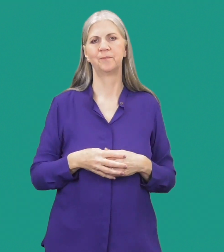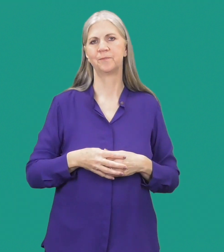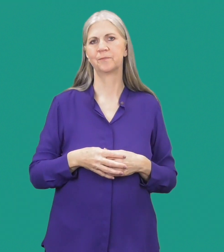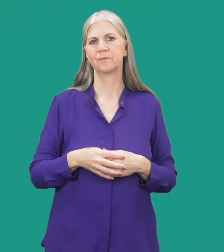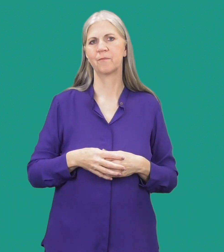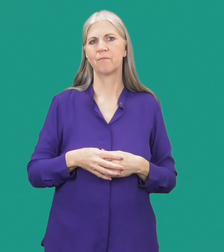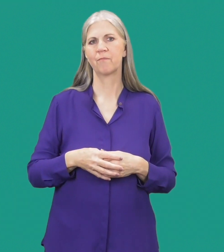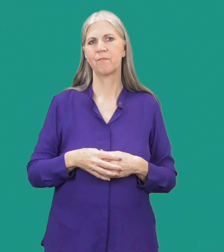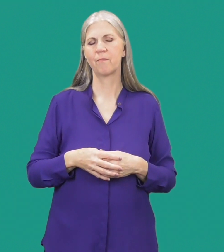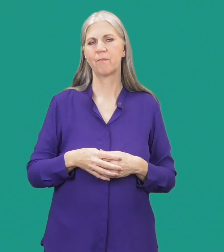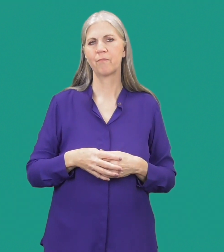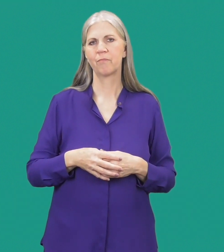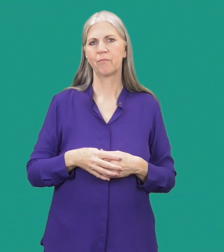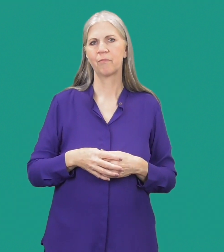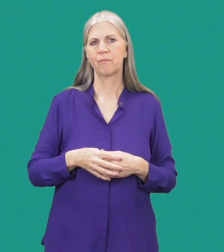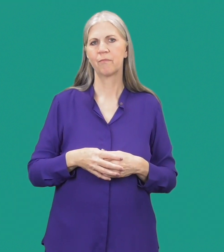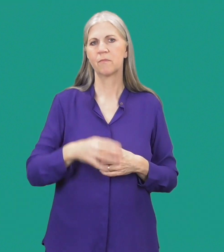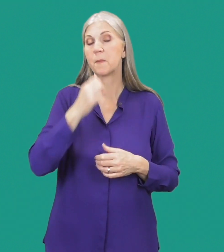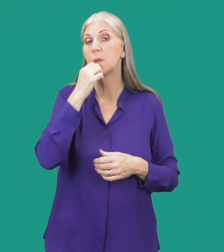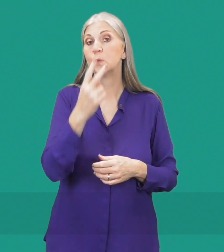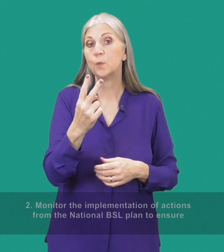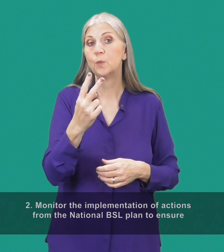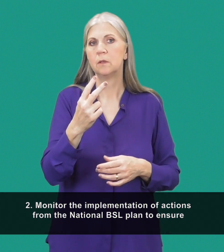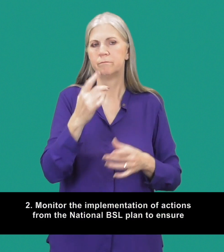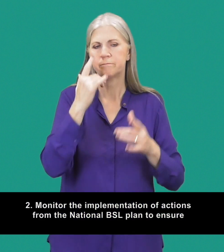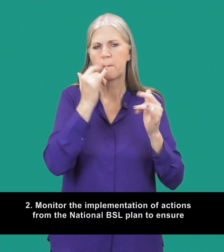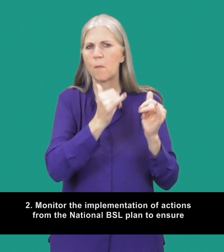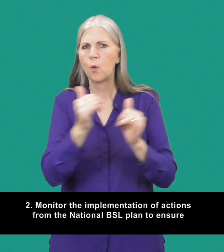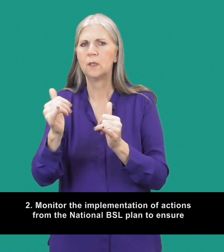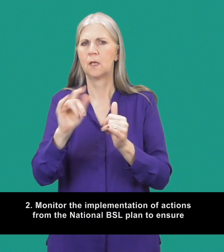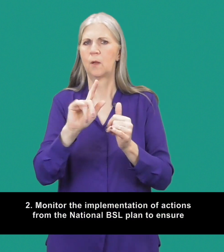Number 2. Monitor the implementation of actions from the National